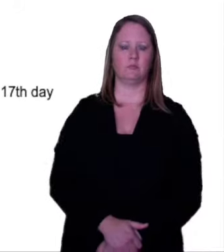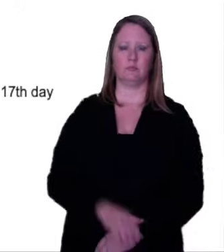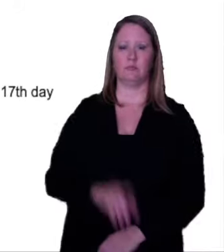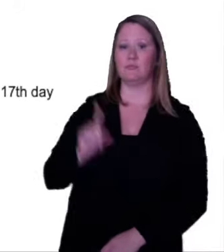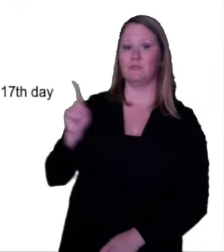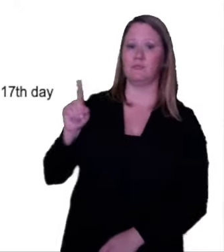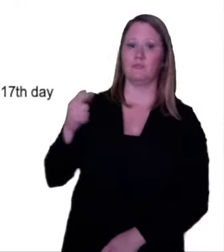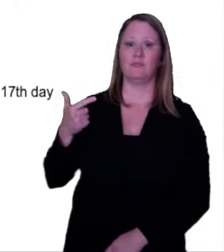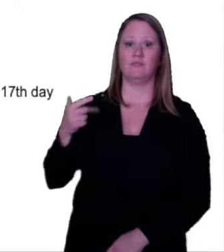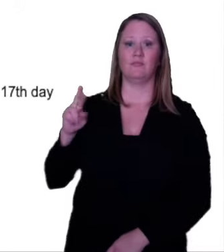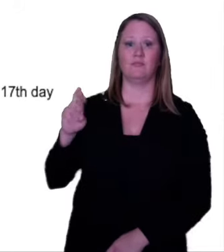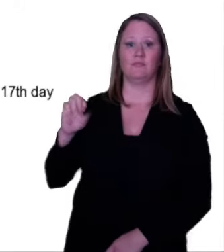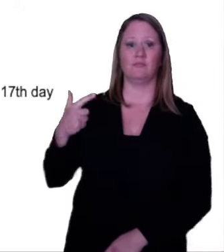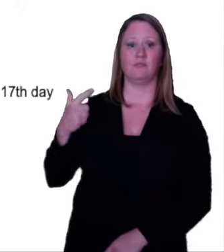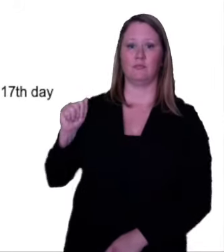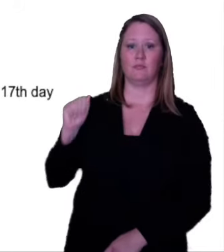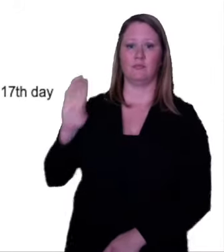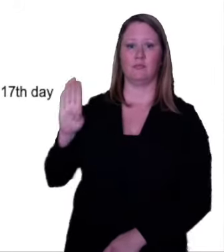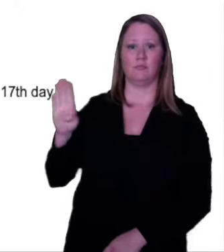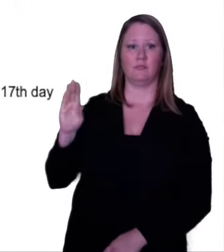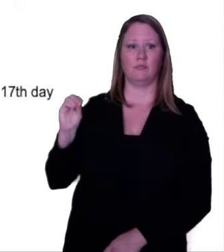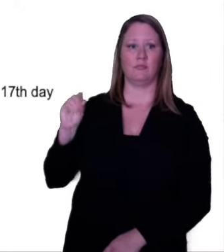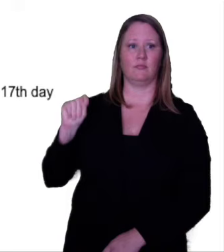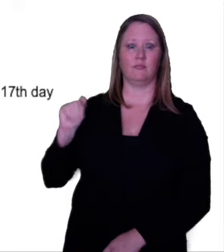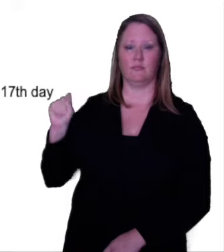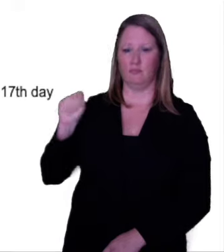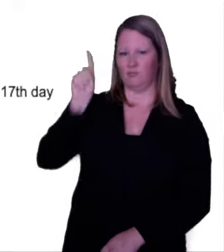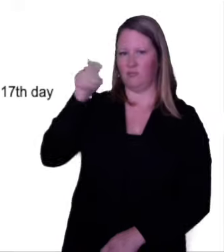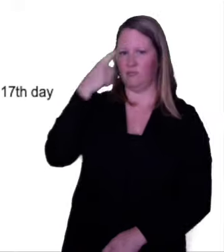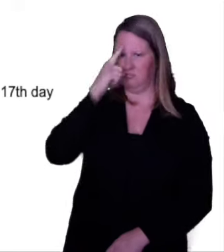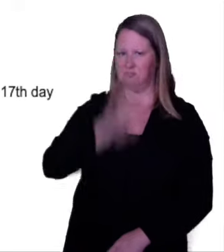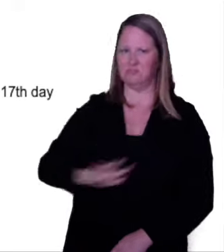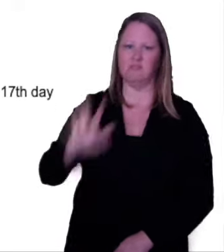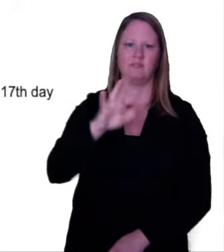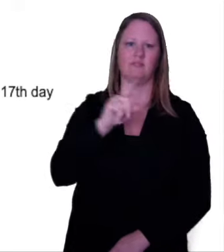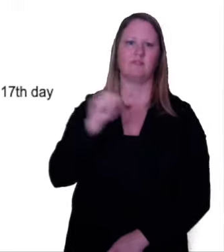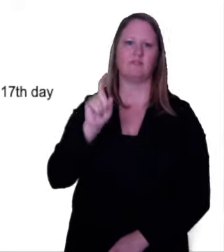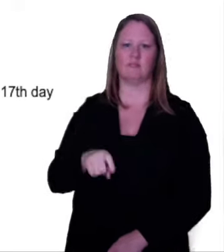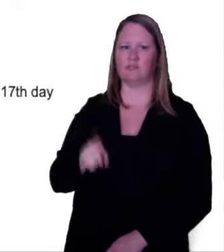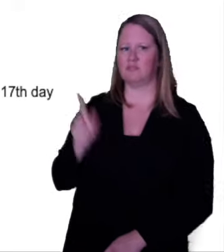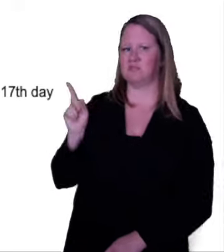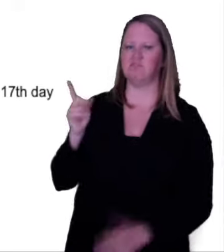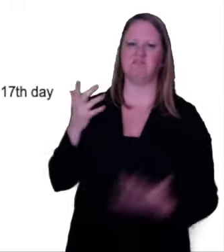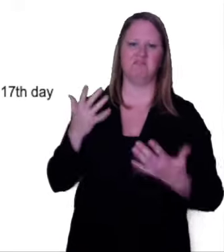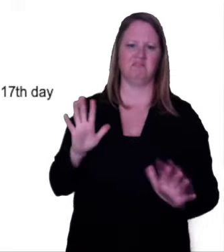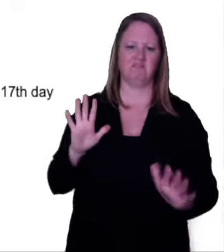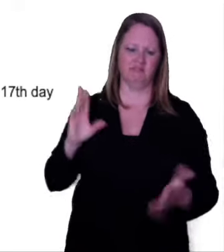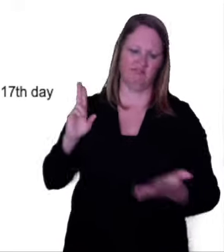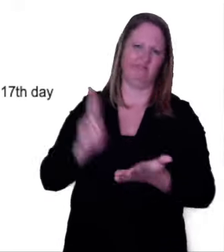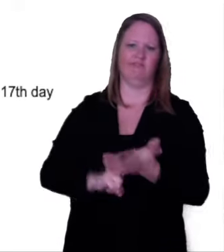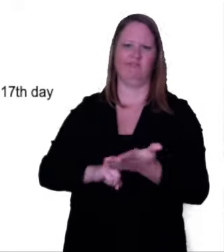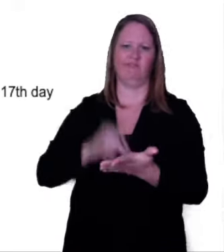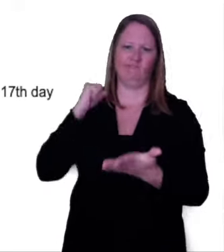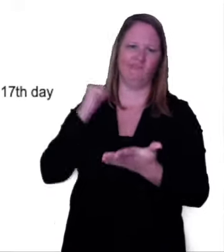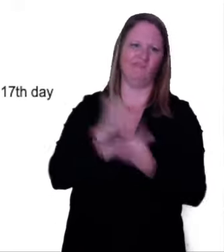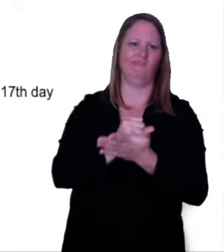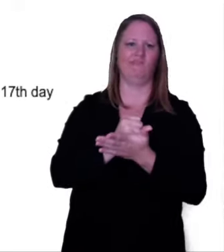Given under my hand, this, the 17th day of April 2020. Governor Greg Abbott.